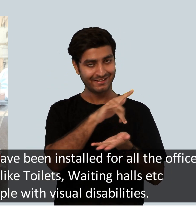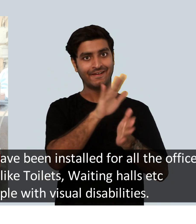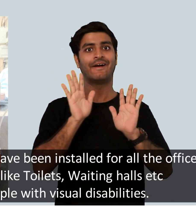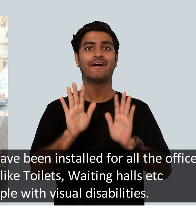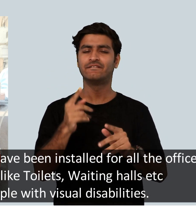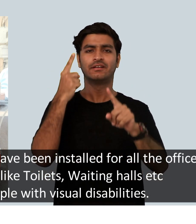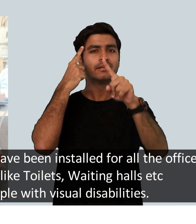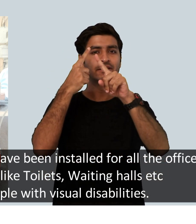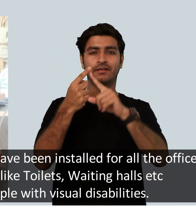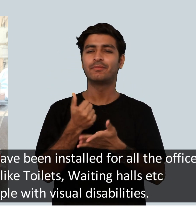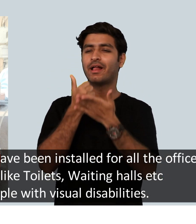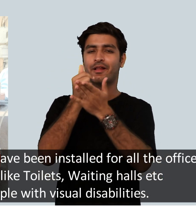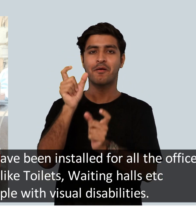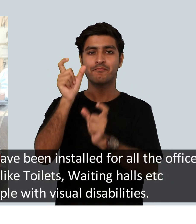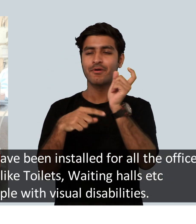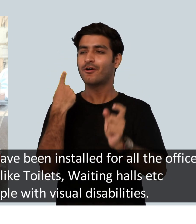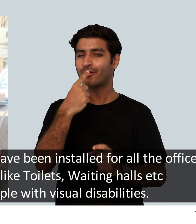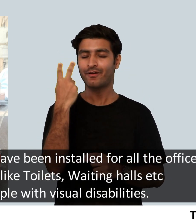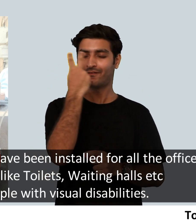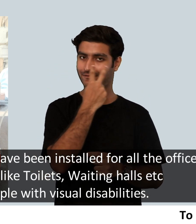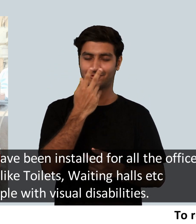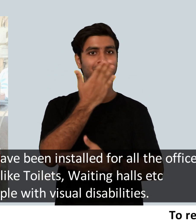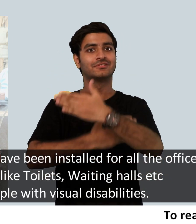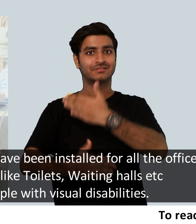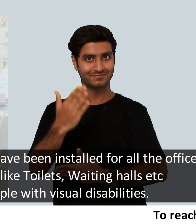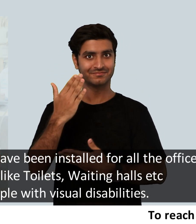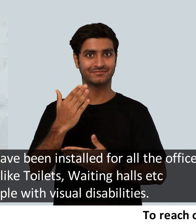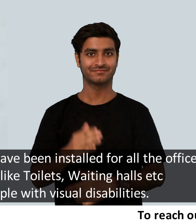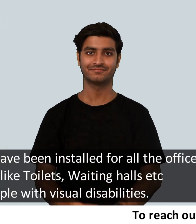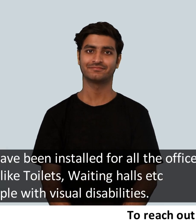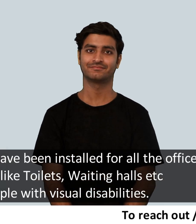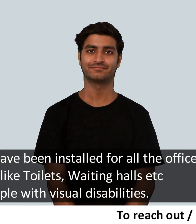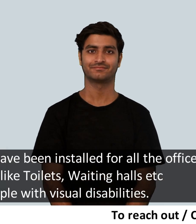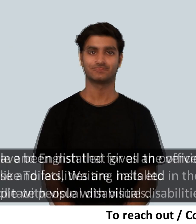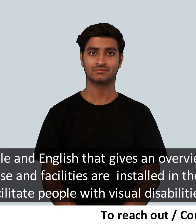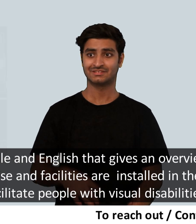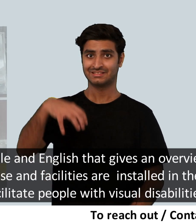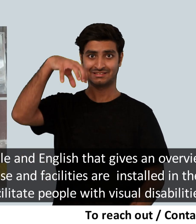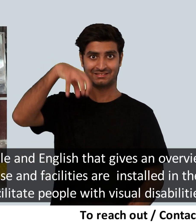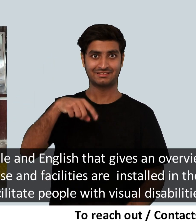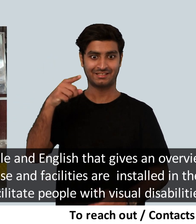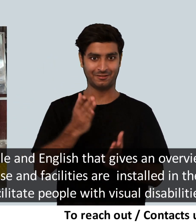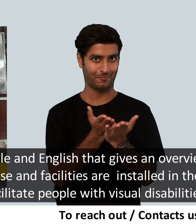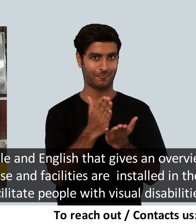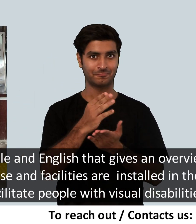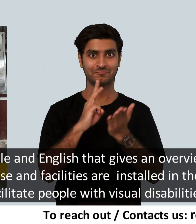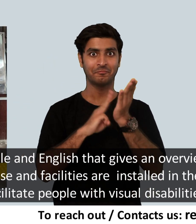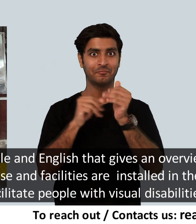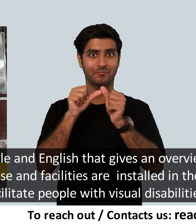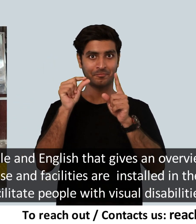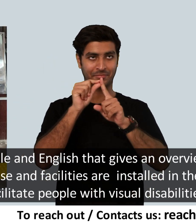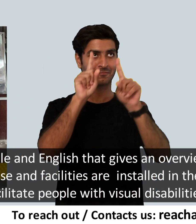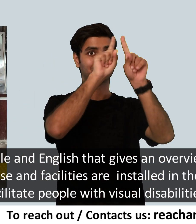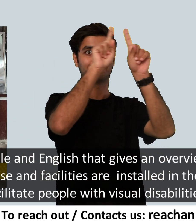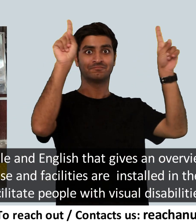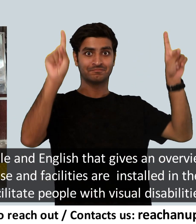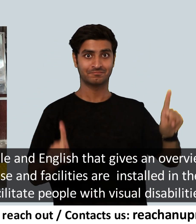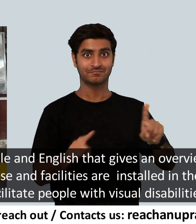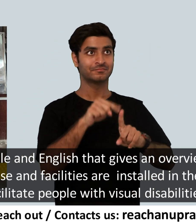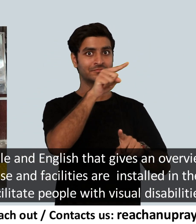halls, etc. to help people with visual disabilities. A station map in Braille and English